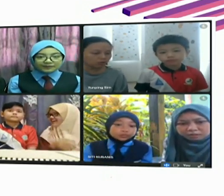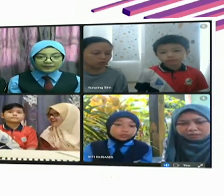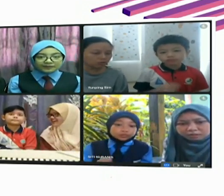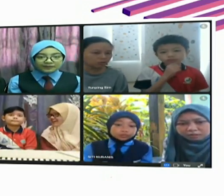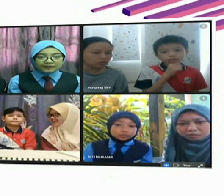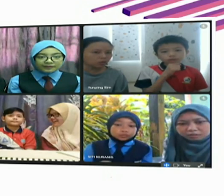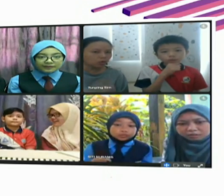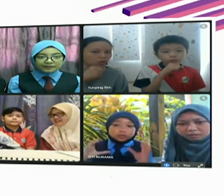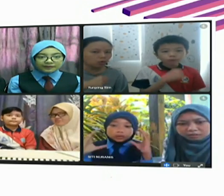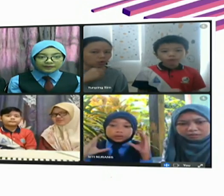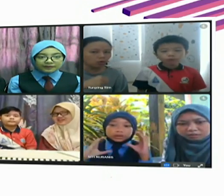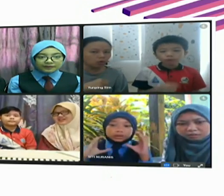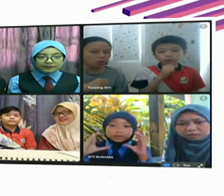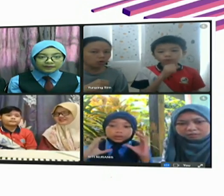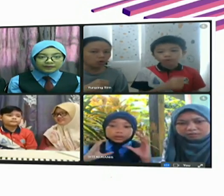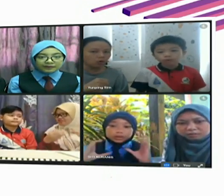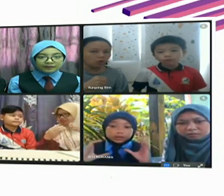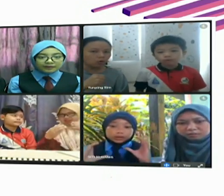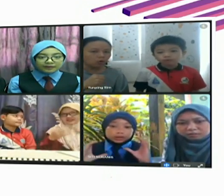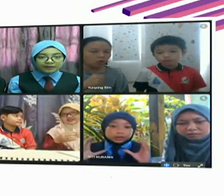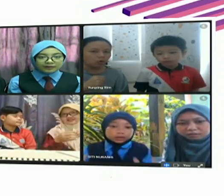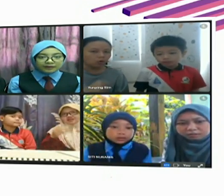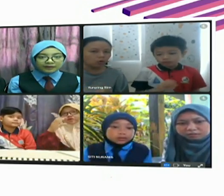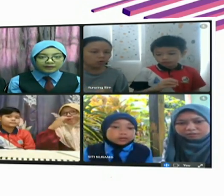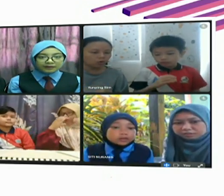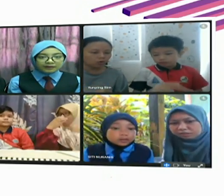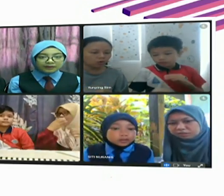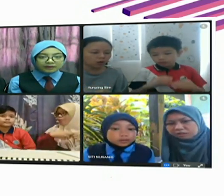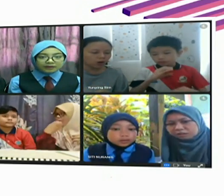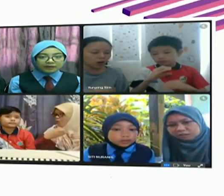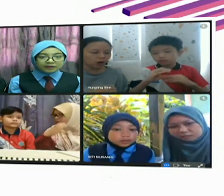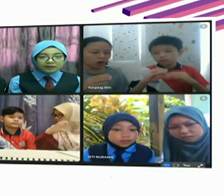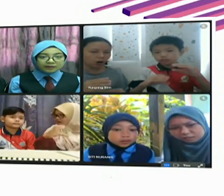is an... Choose. And what?